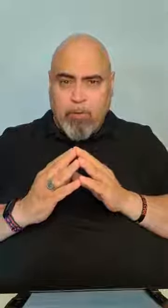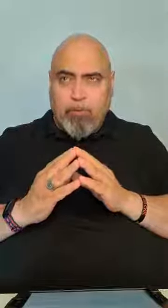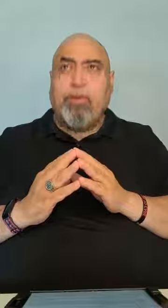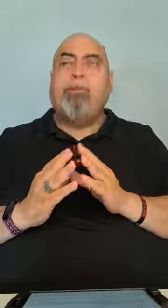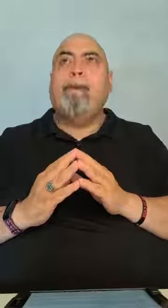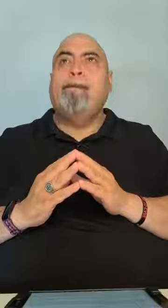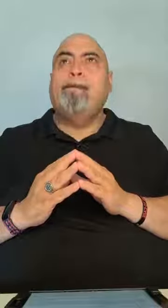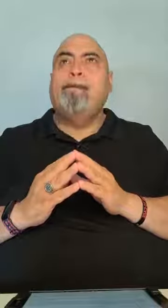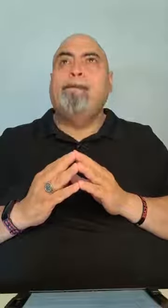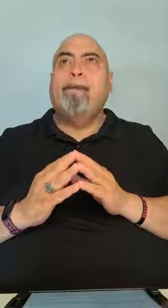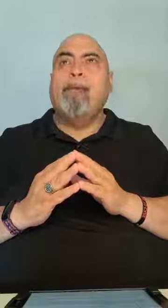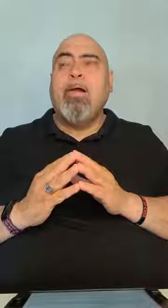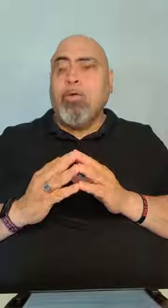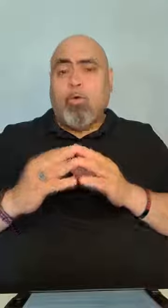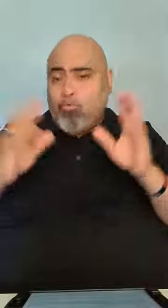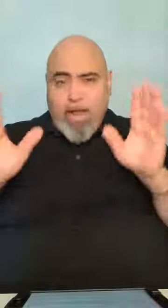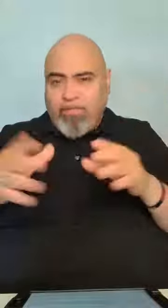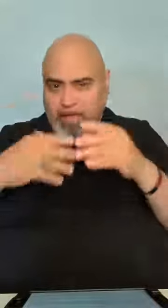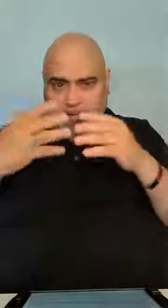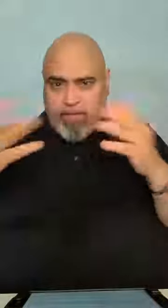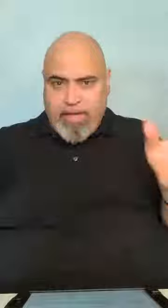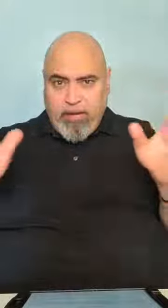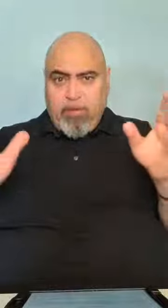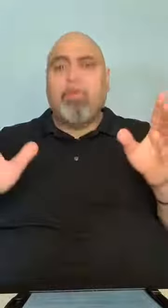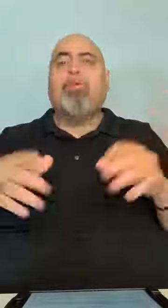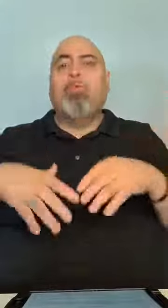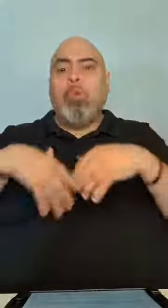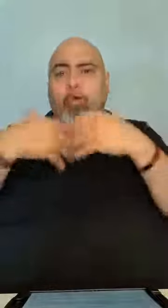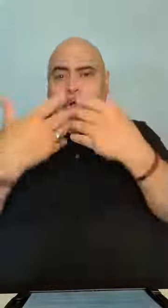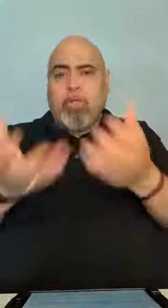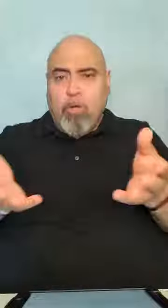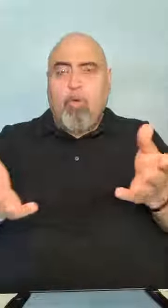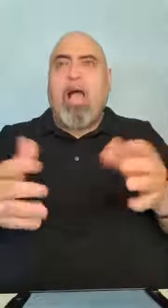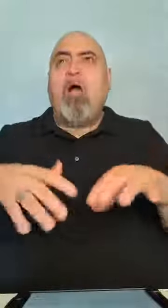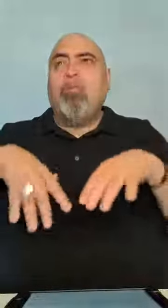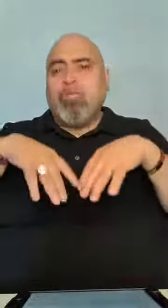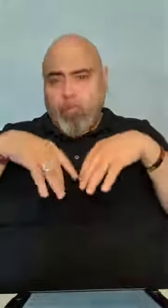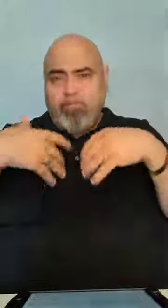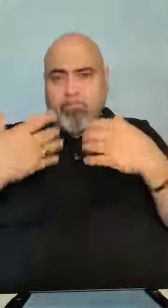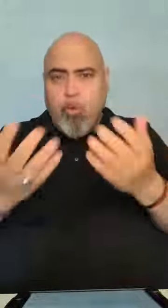stone." Well, right then and there, we all know how much we've broken